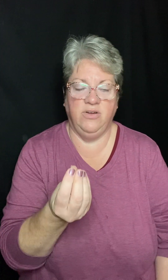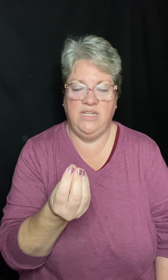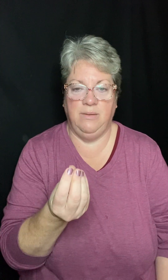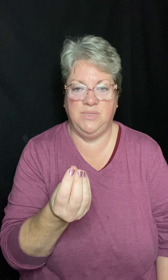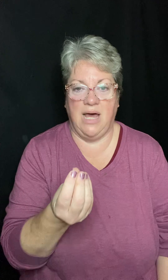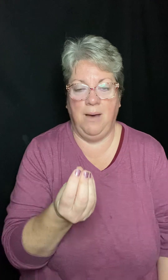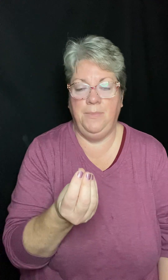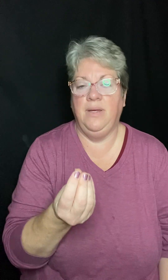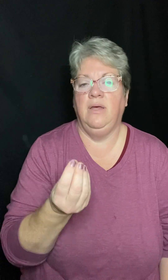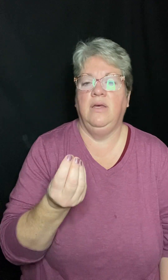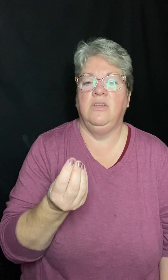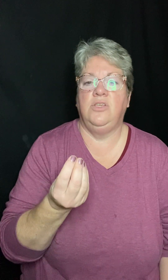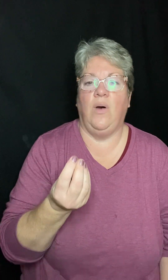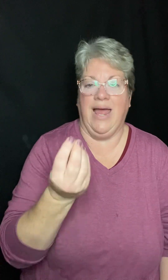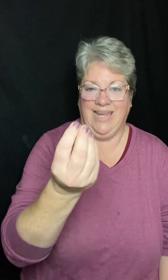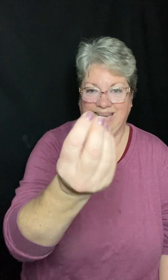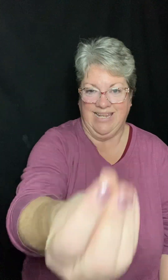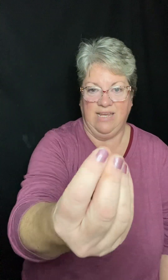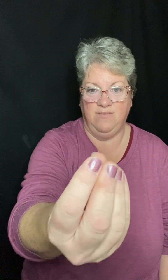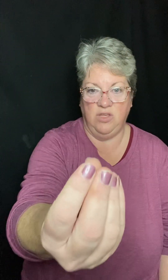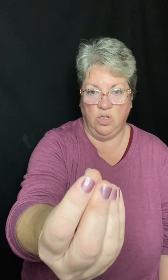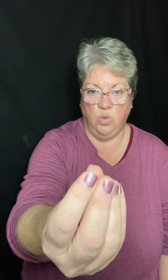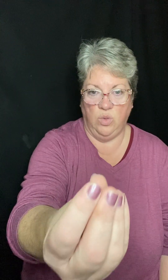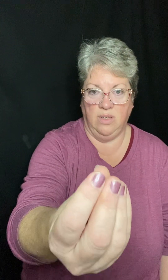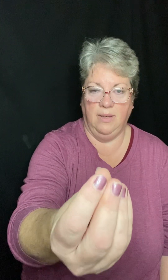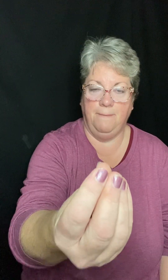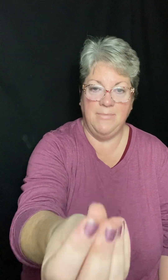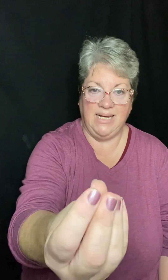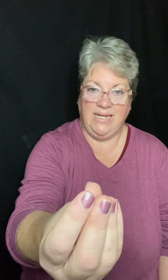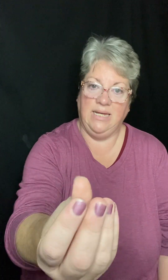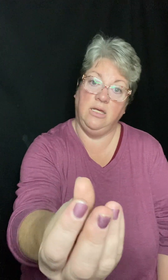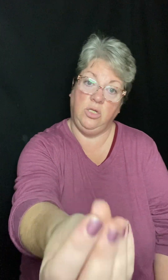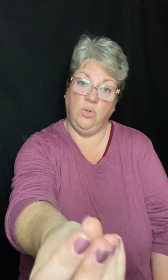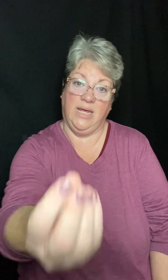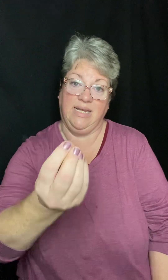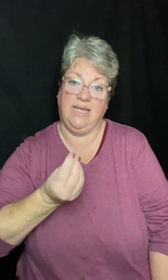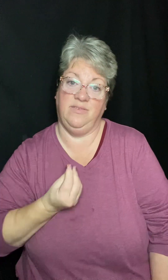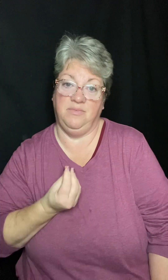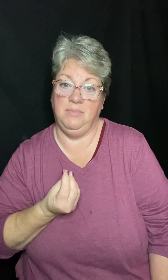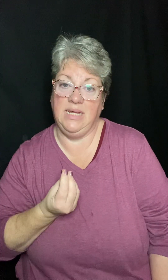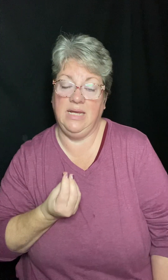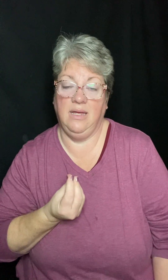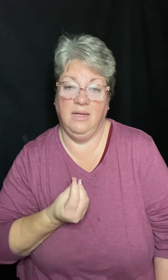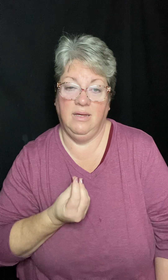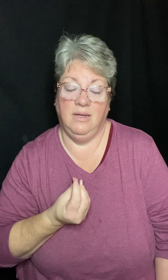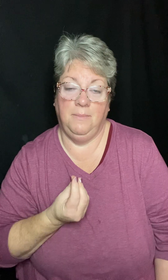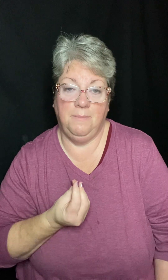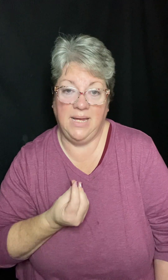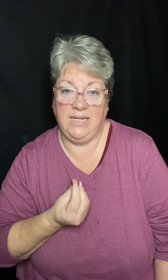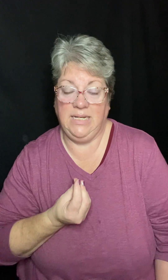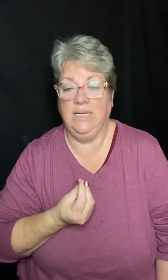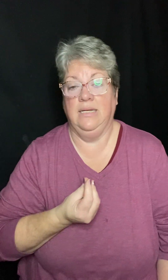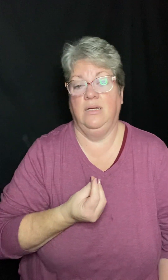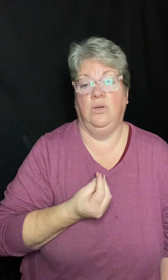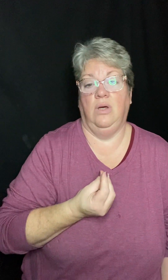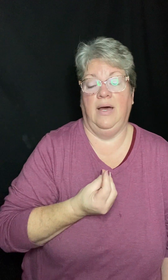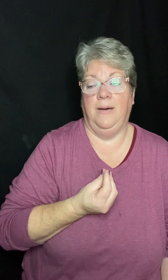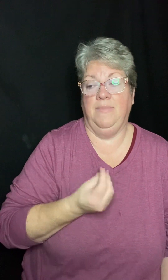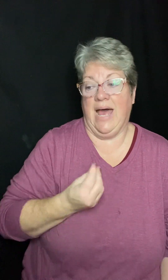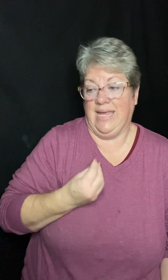fingertips up. So I can give you money. You can give me money. I can